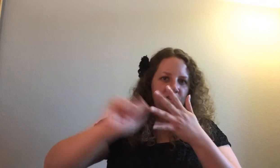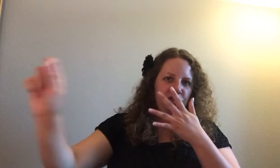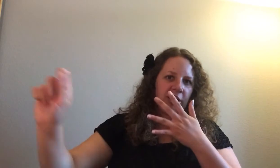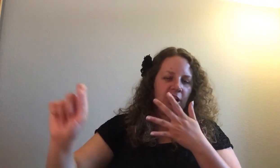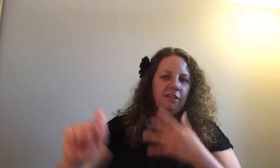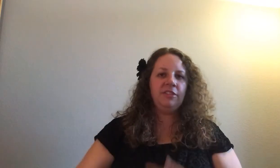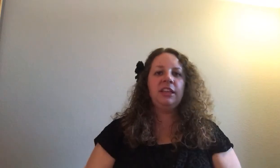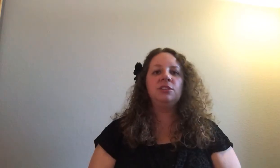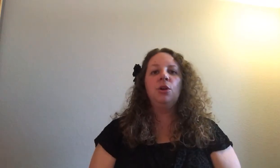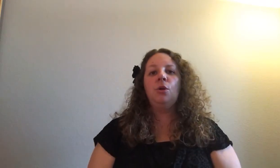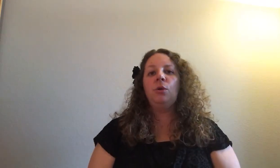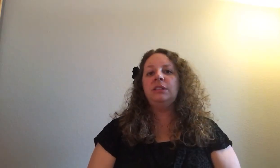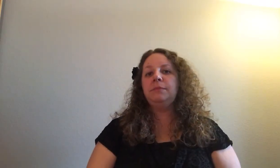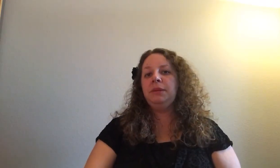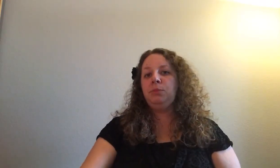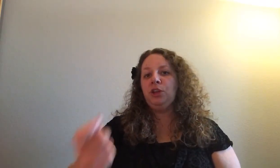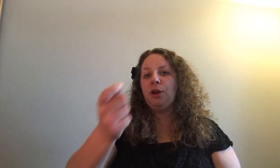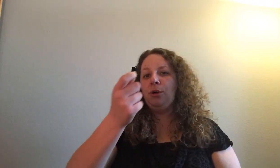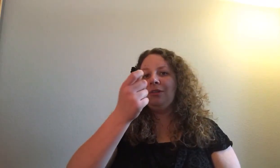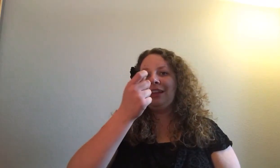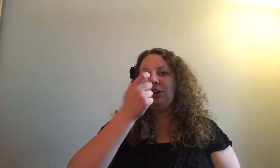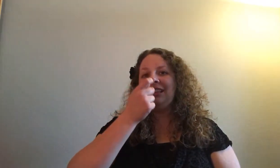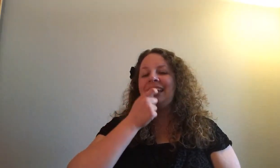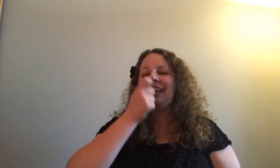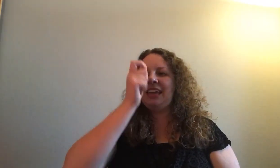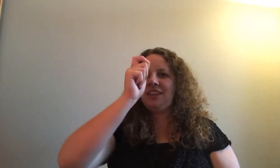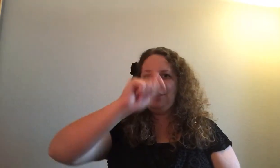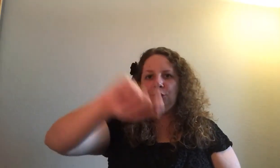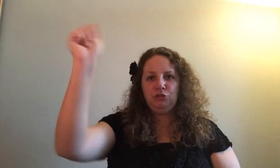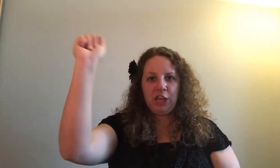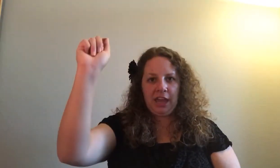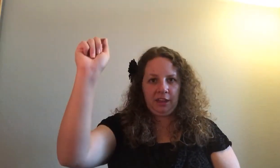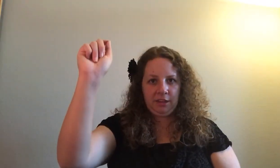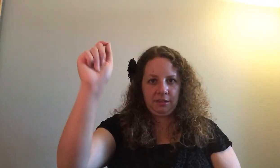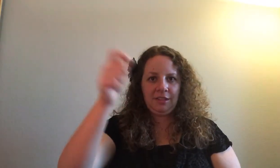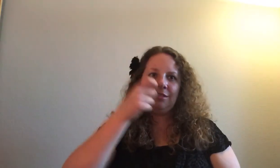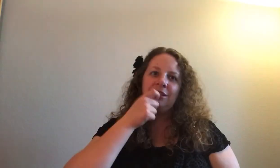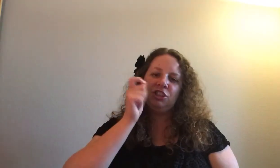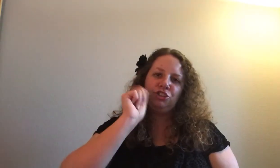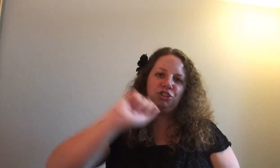check off things. Or some people go like you're licking it and then you check, check.